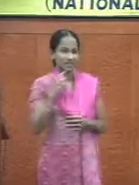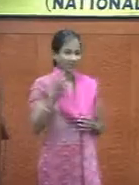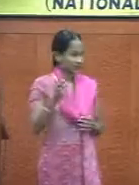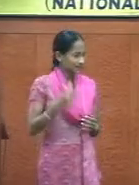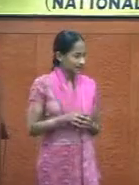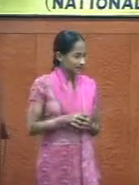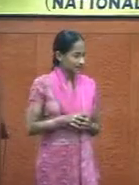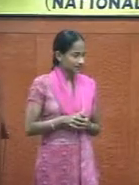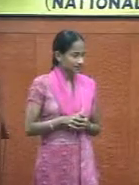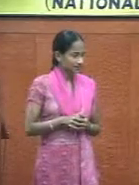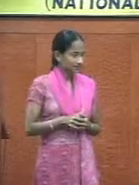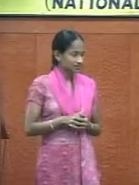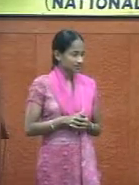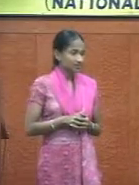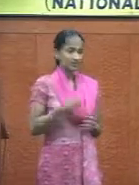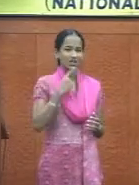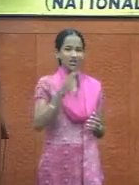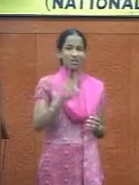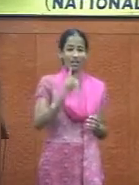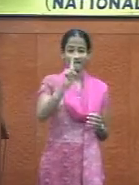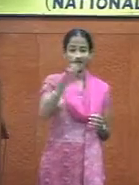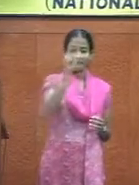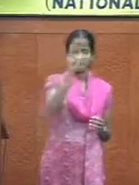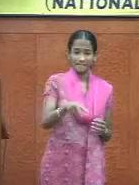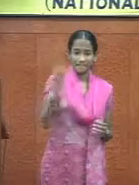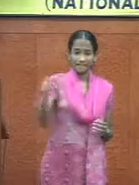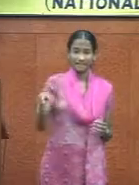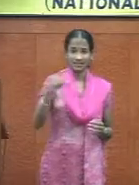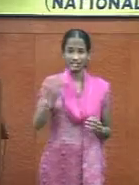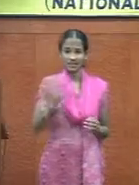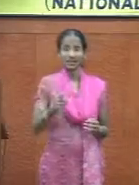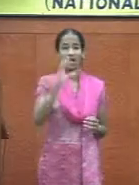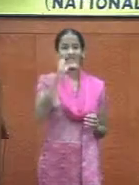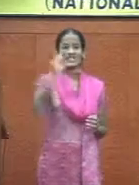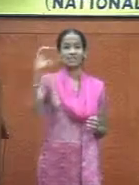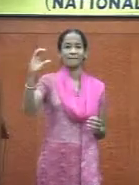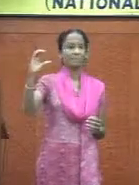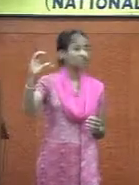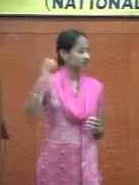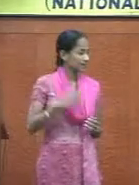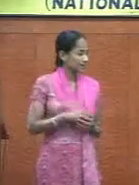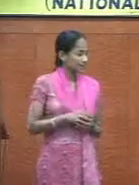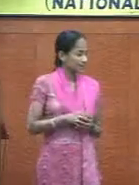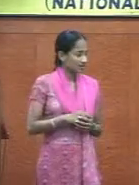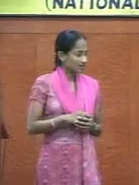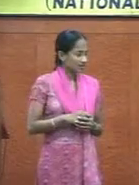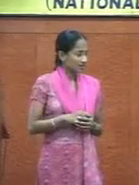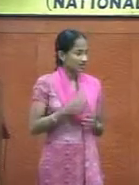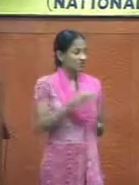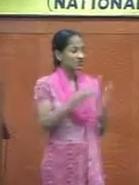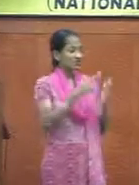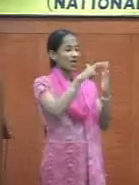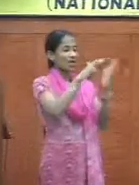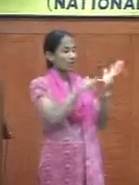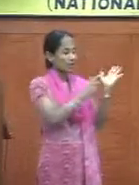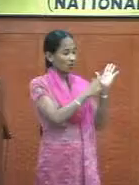to have the independent charge commissioners with the independent charge. The annual reports give